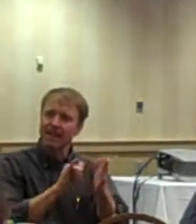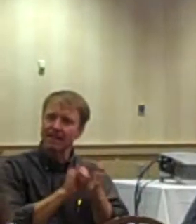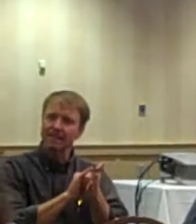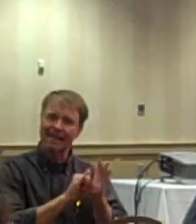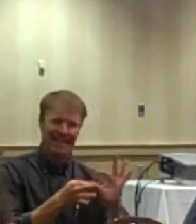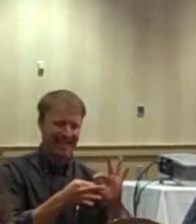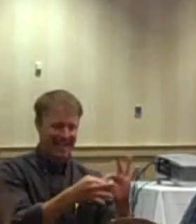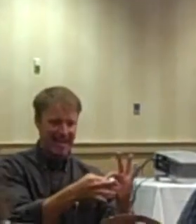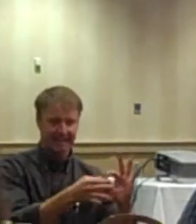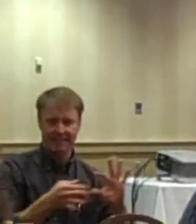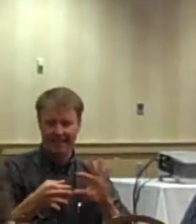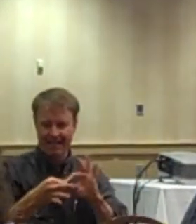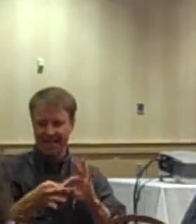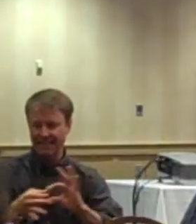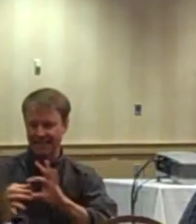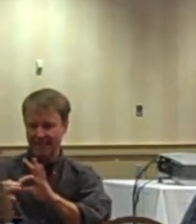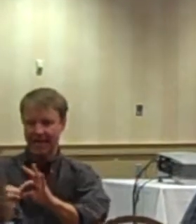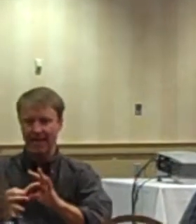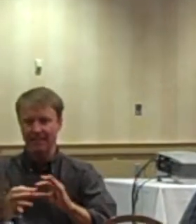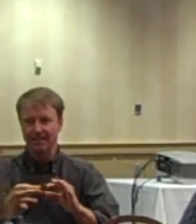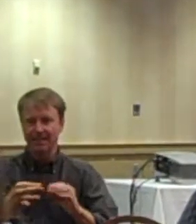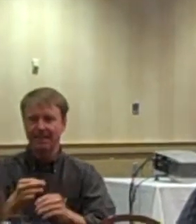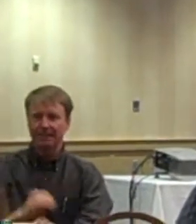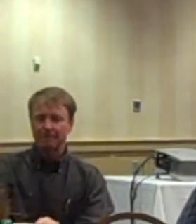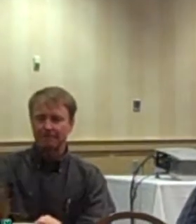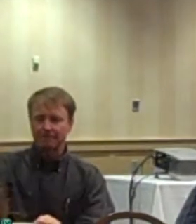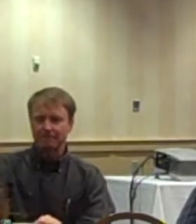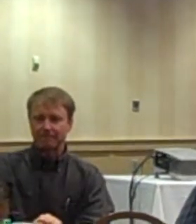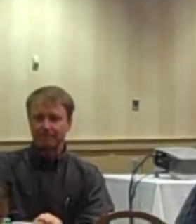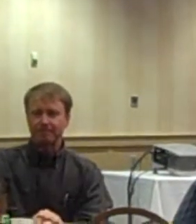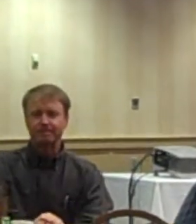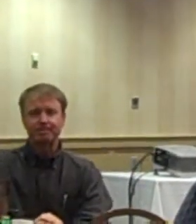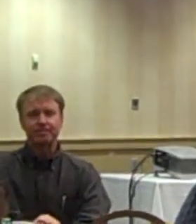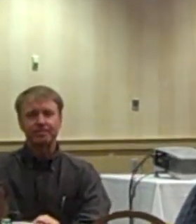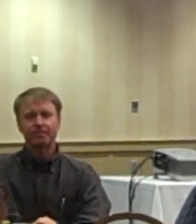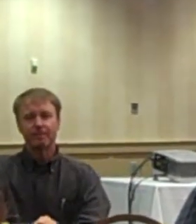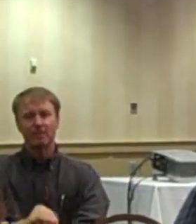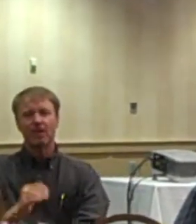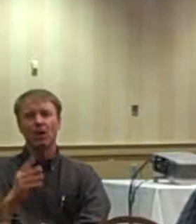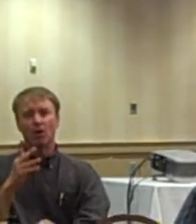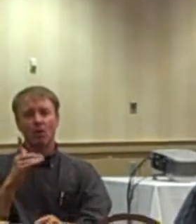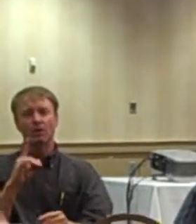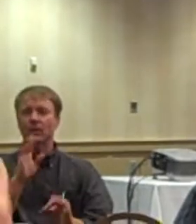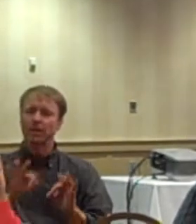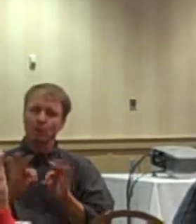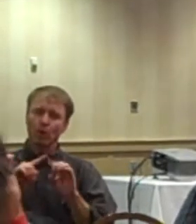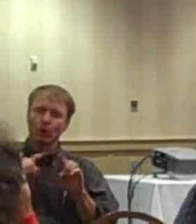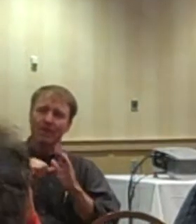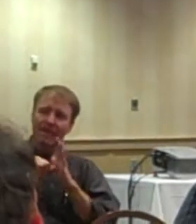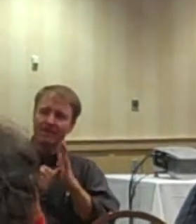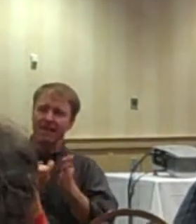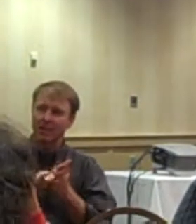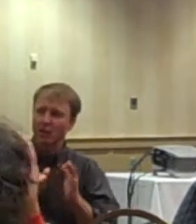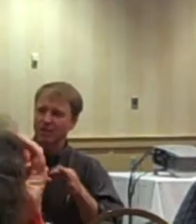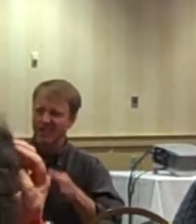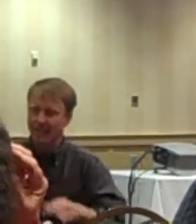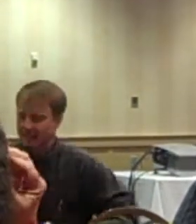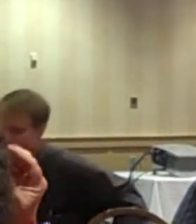automatic conversion of standards into textbooks, as too often happens, but at least hit these connections.